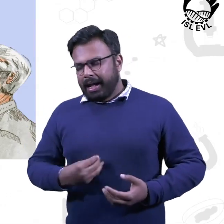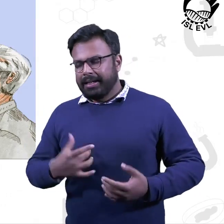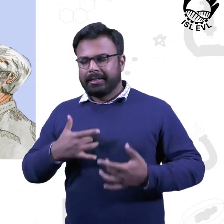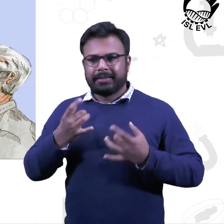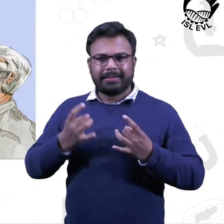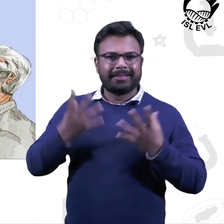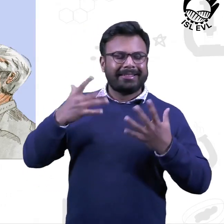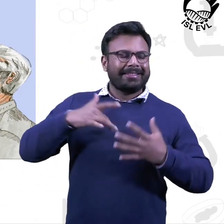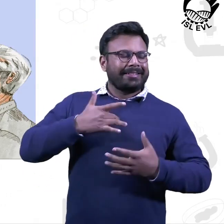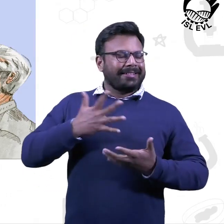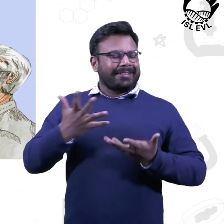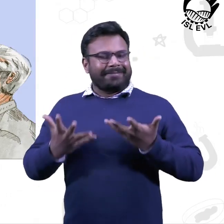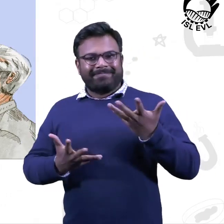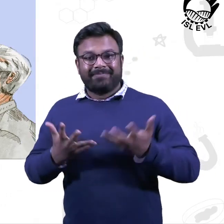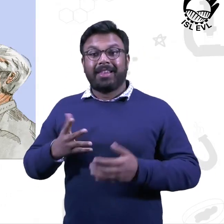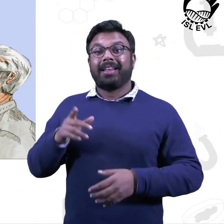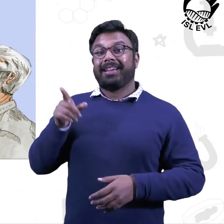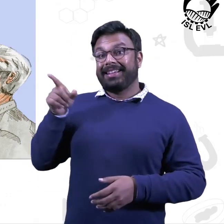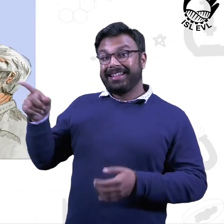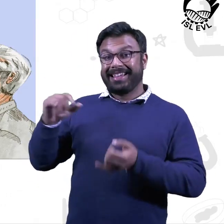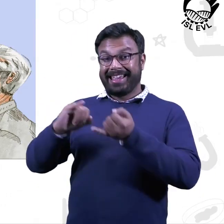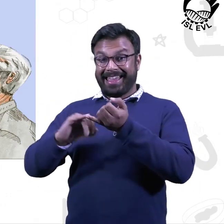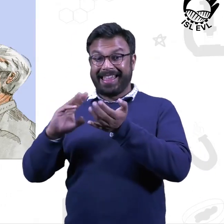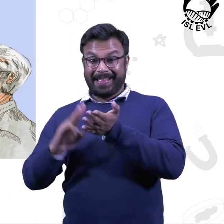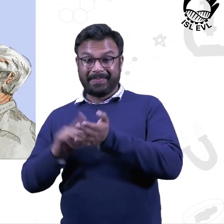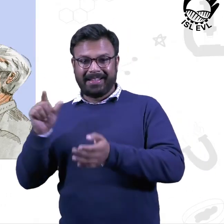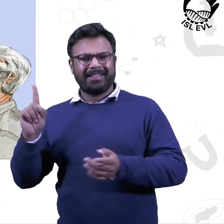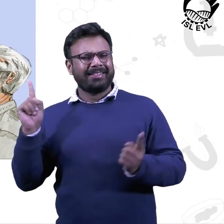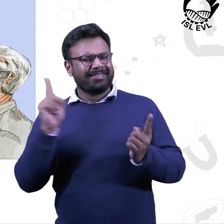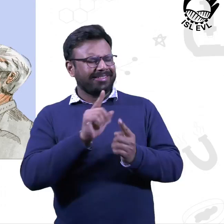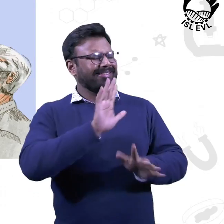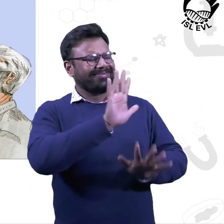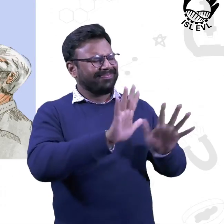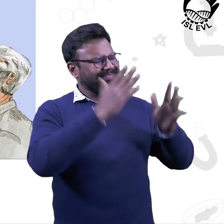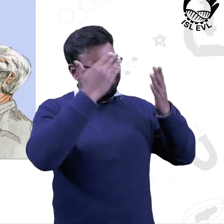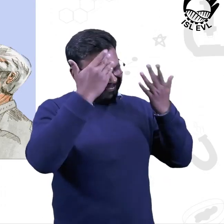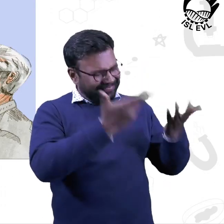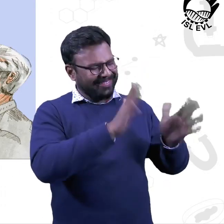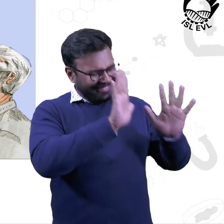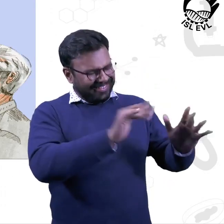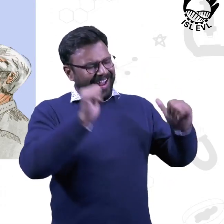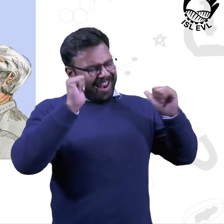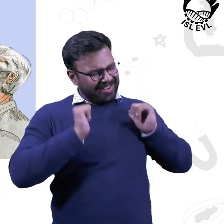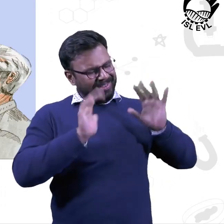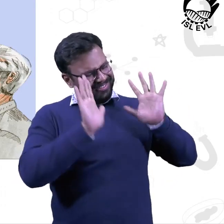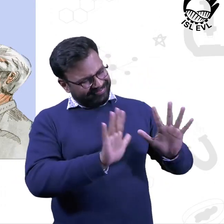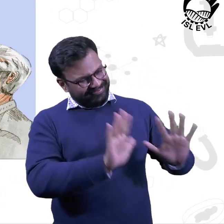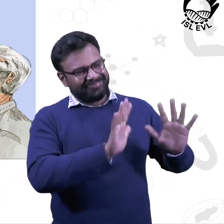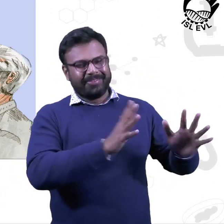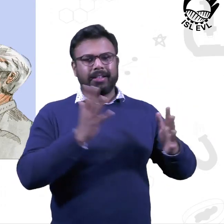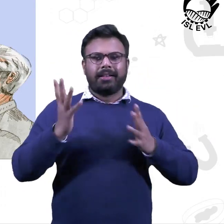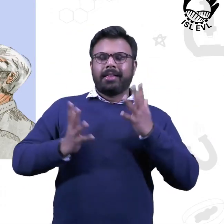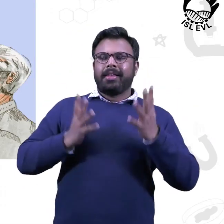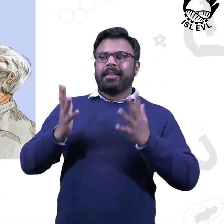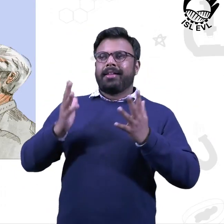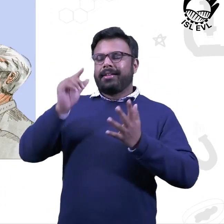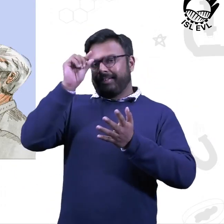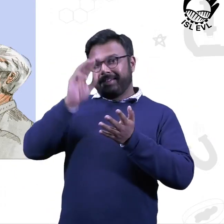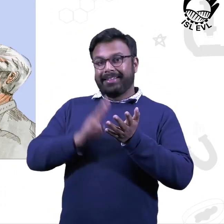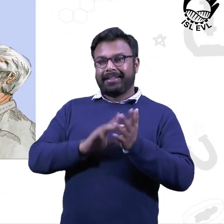She felt very demotivated. However, Dr. Smith was there to listen to Dr. Manjula, talk